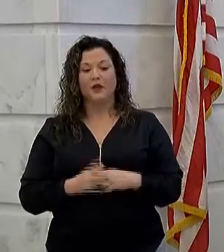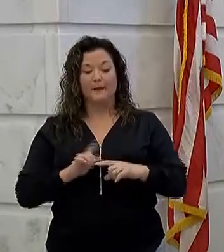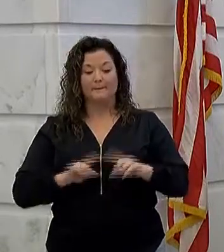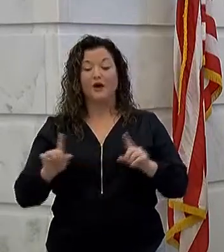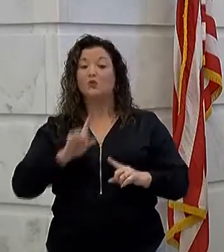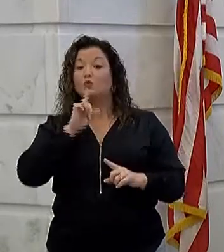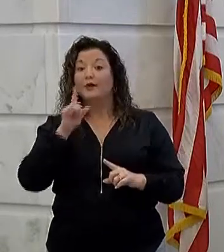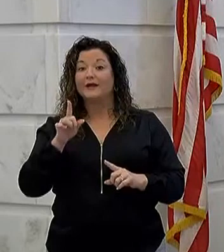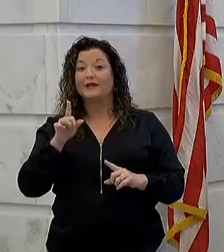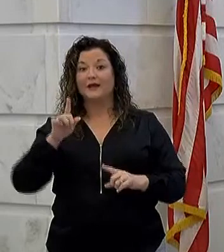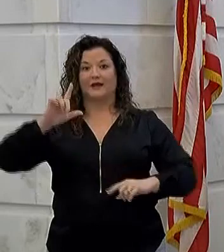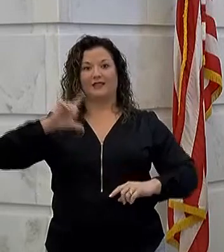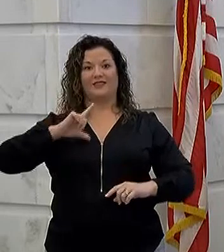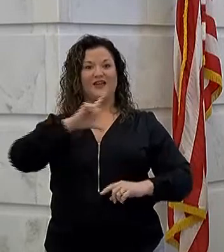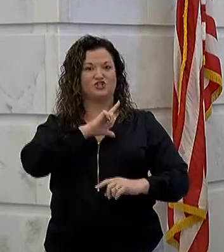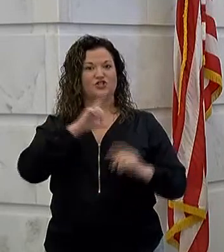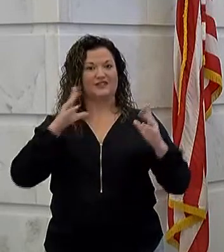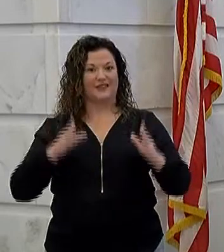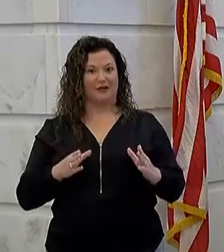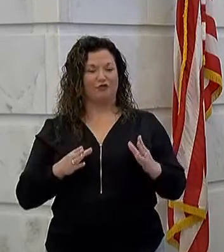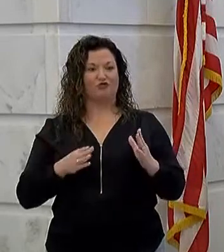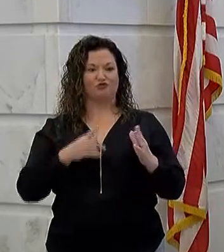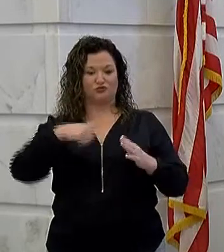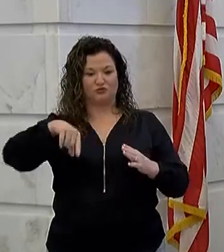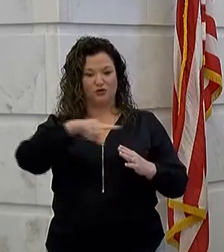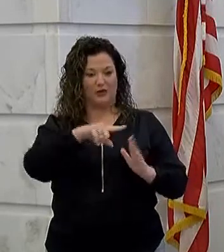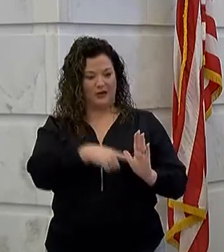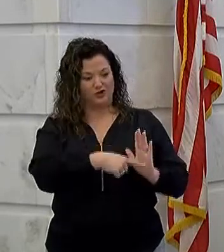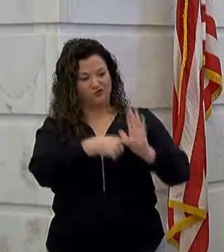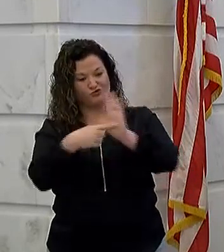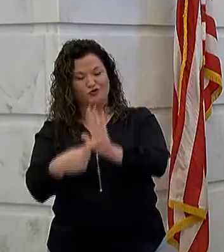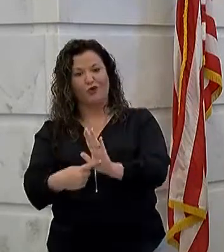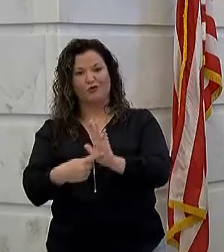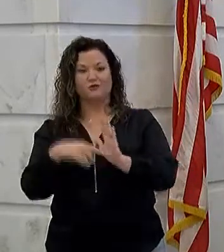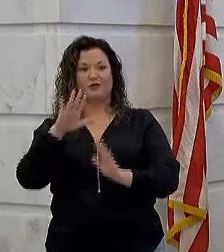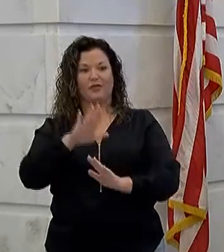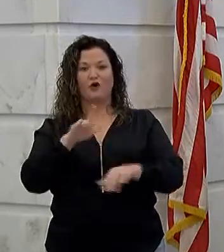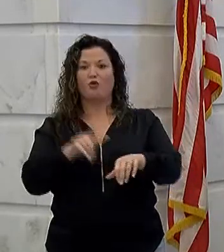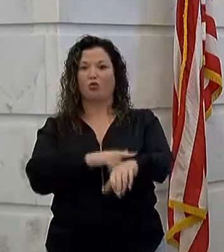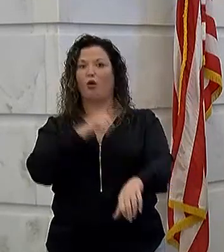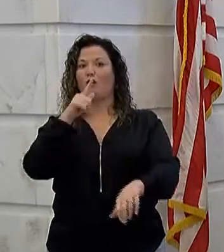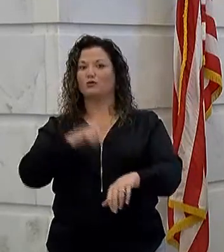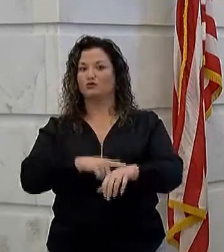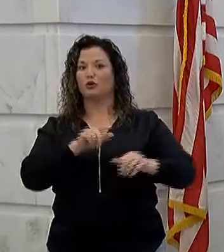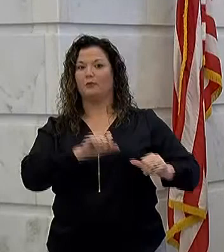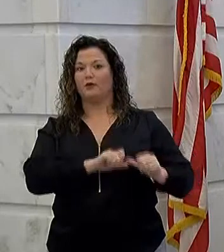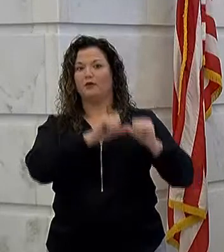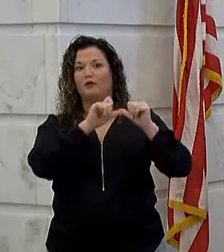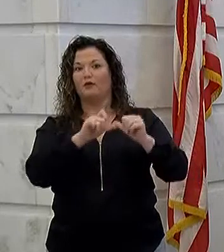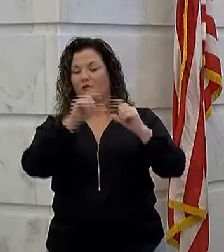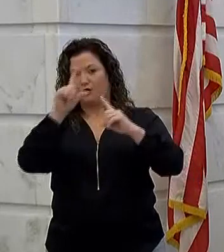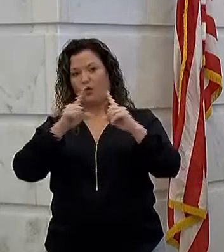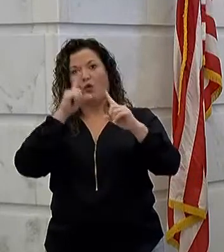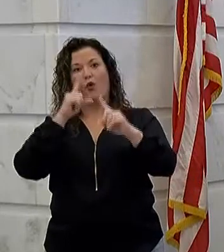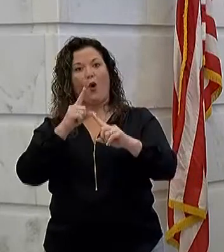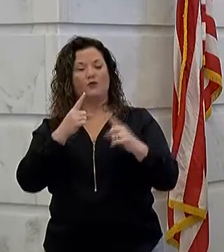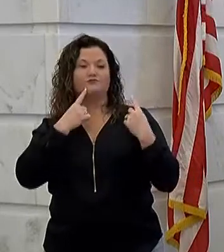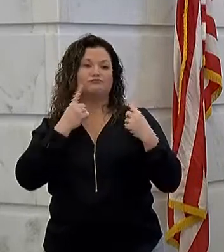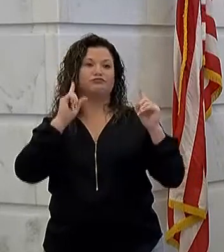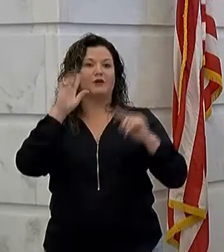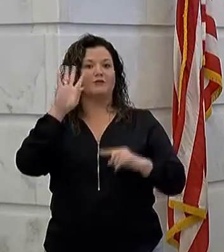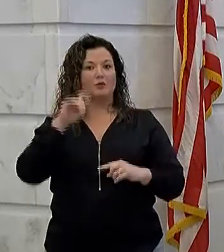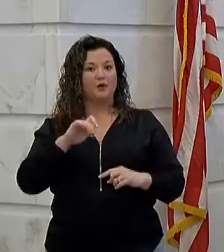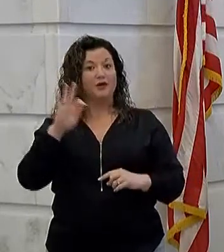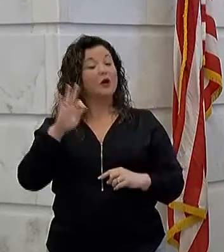the legislative reflection of those long-term goals and the fact we were able to get to 4.9.